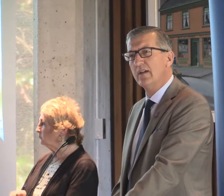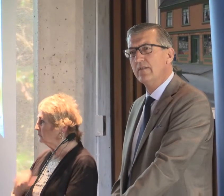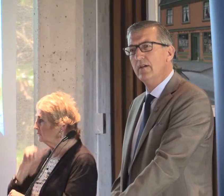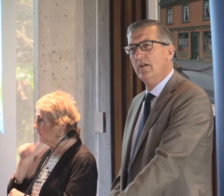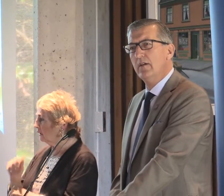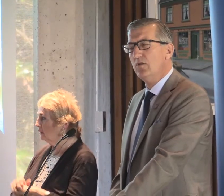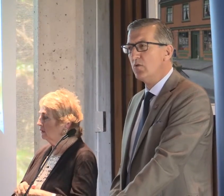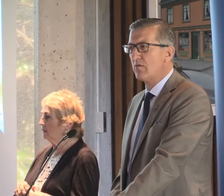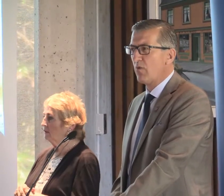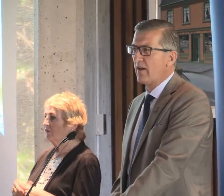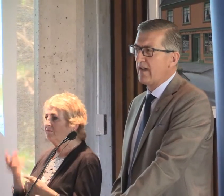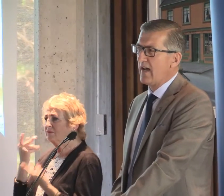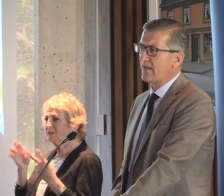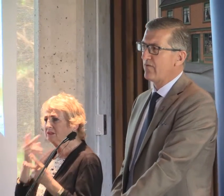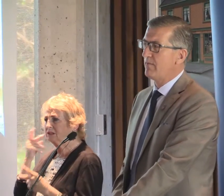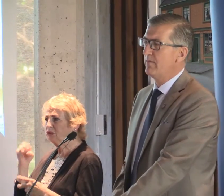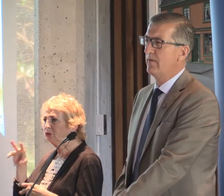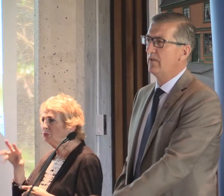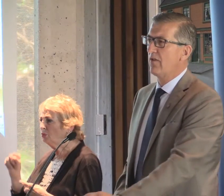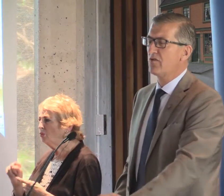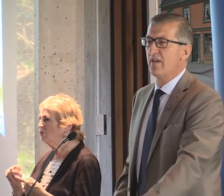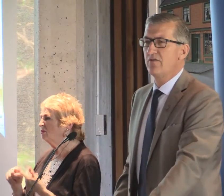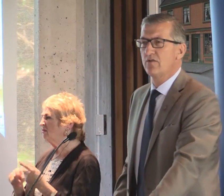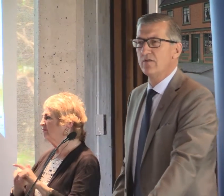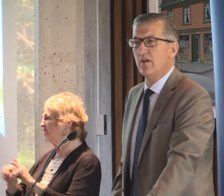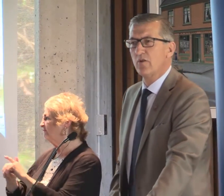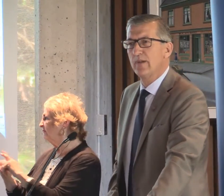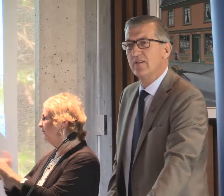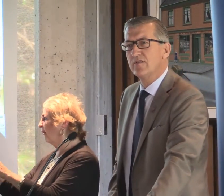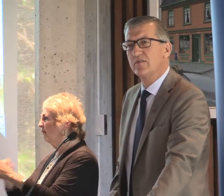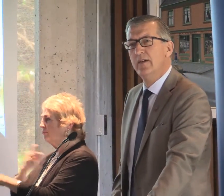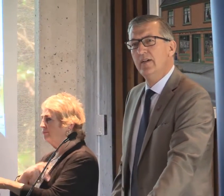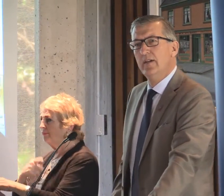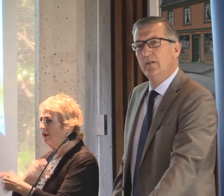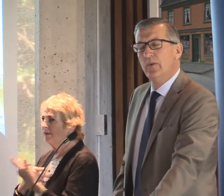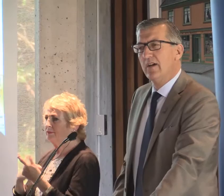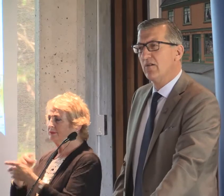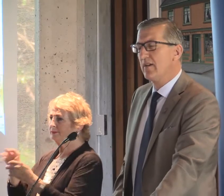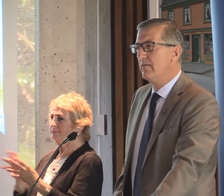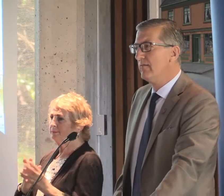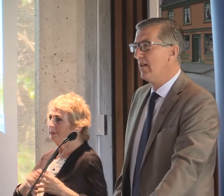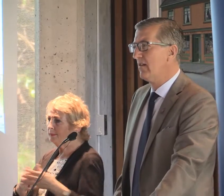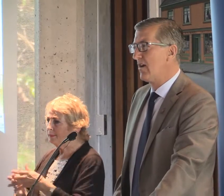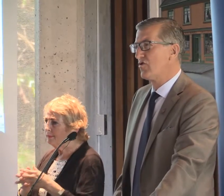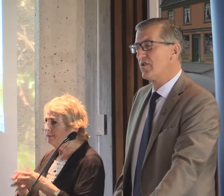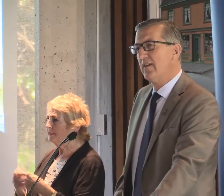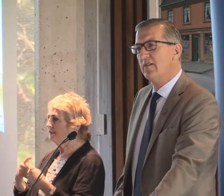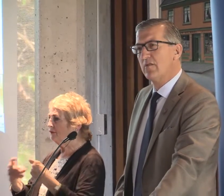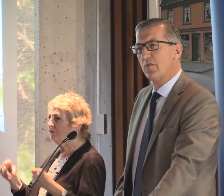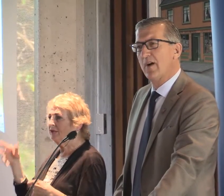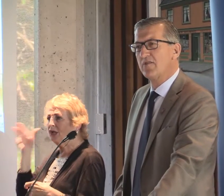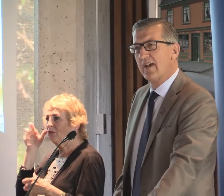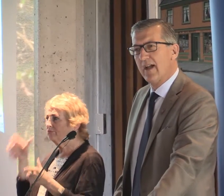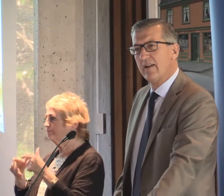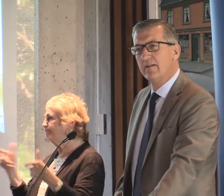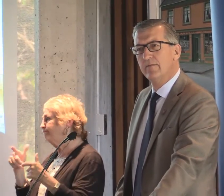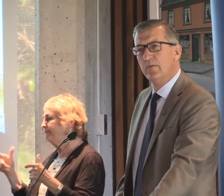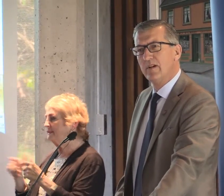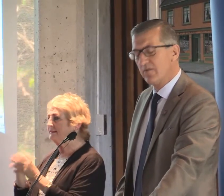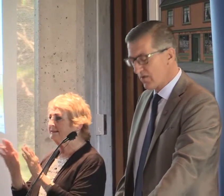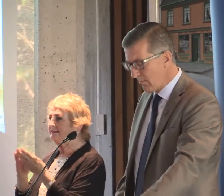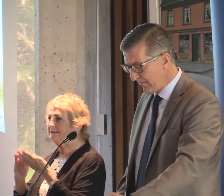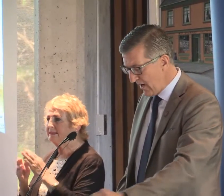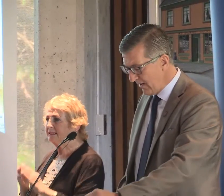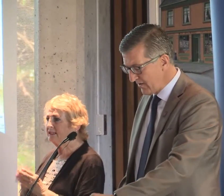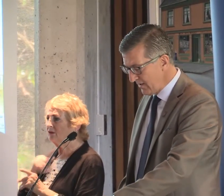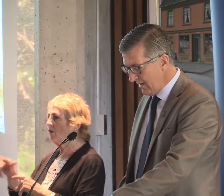see it on news broadcasts from other centres and other places. We hear it in larger cities and other parts of Canada. We